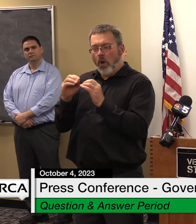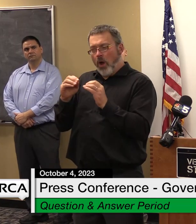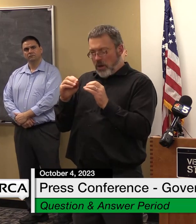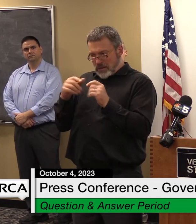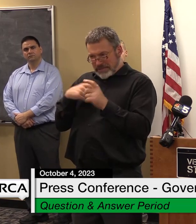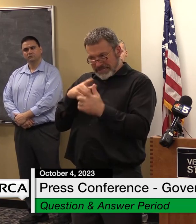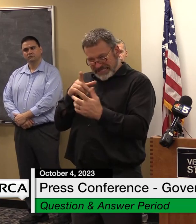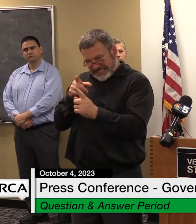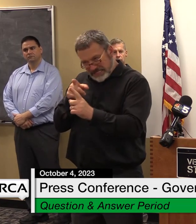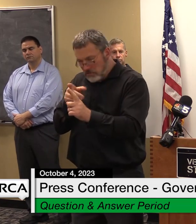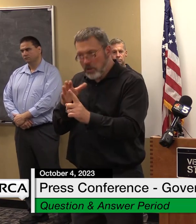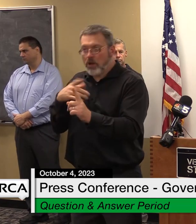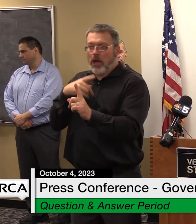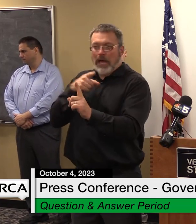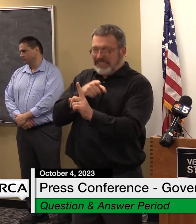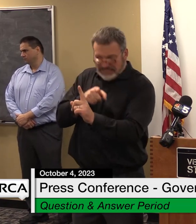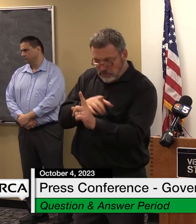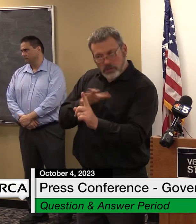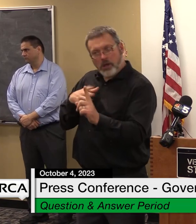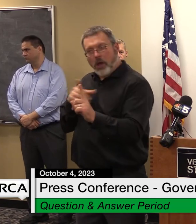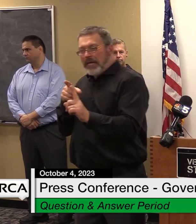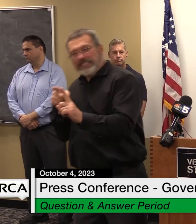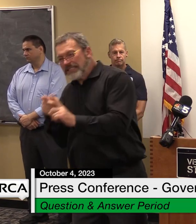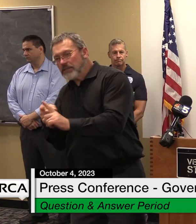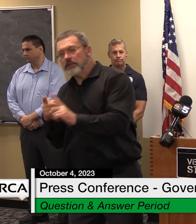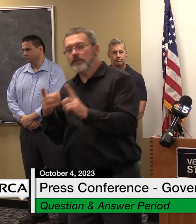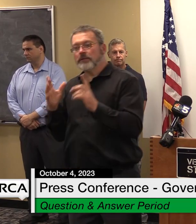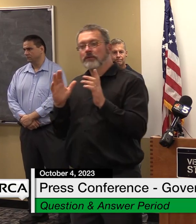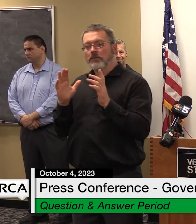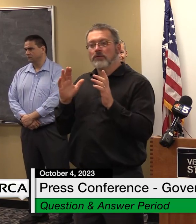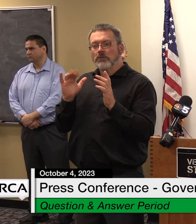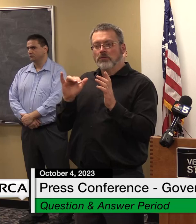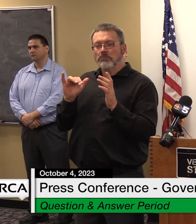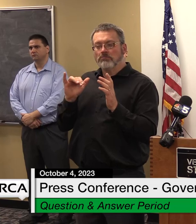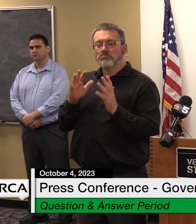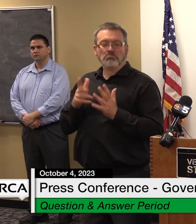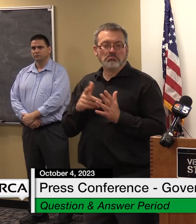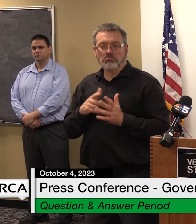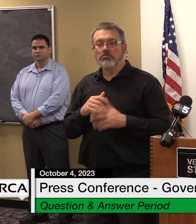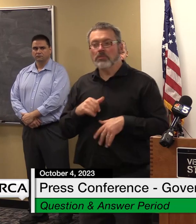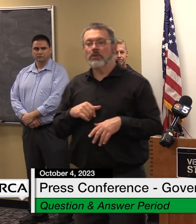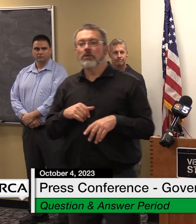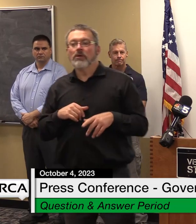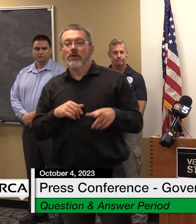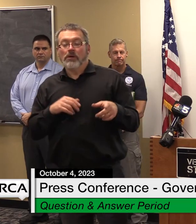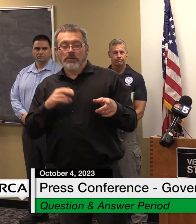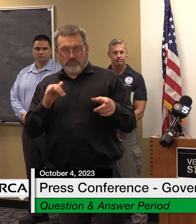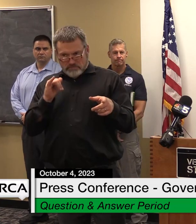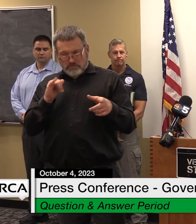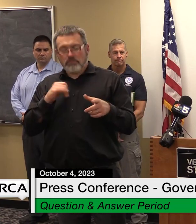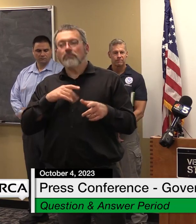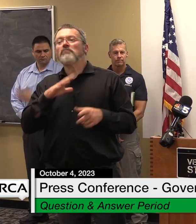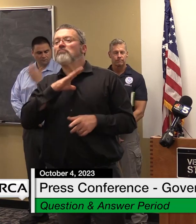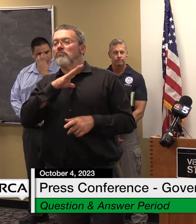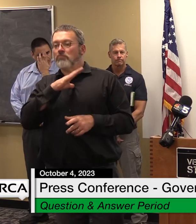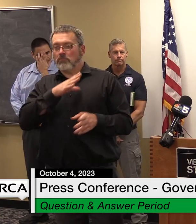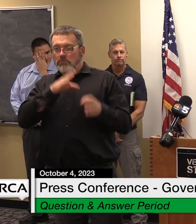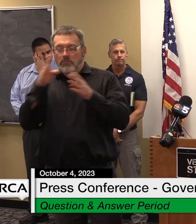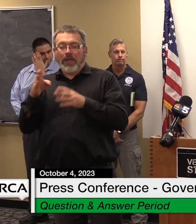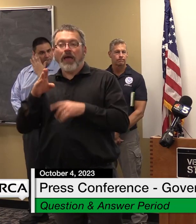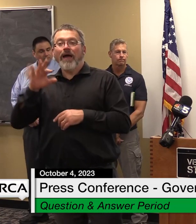So FEMA's disaster relief fund has been topped off. That's obviously a big relief to Vermont. But, you